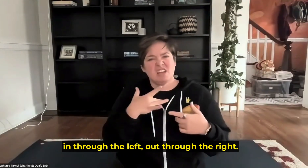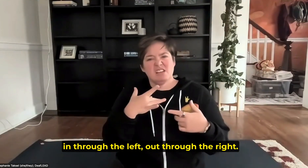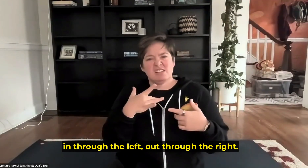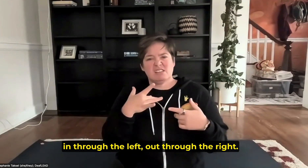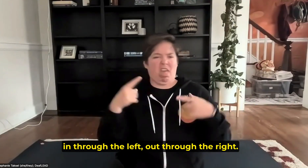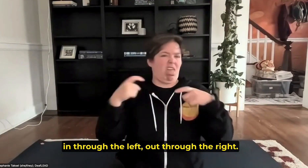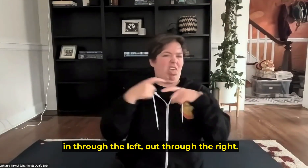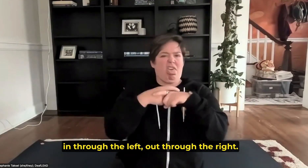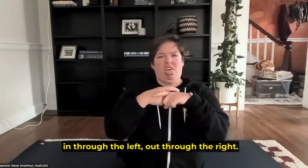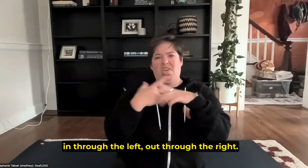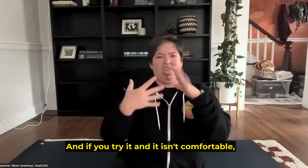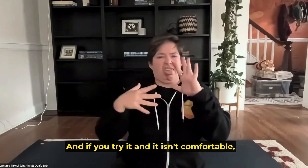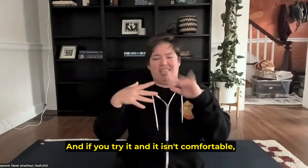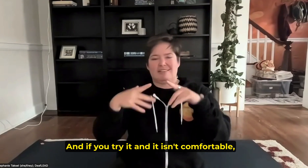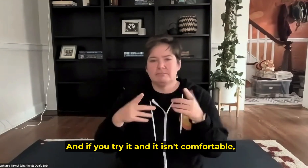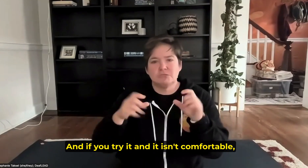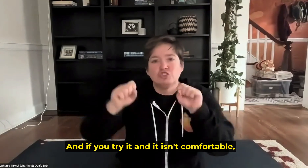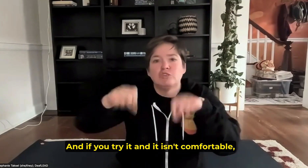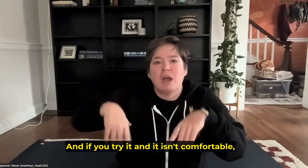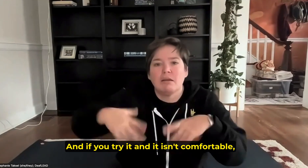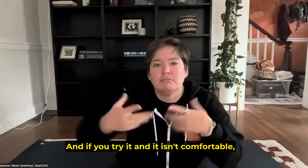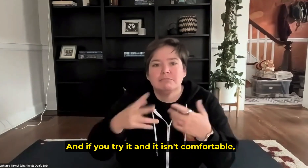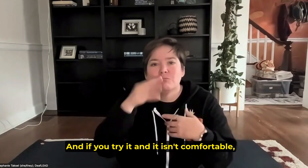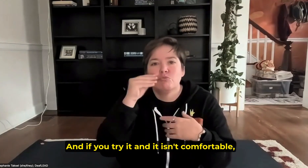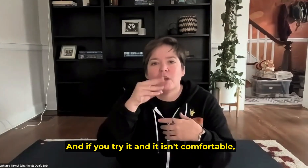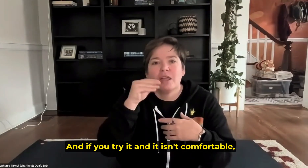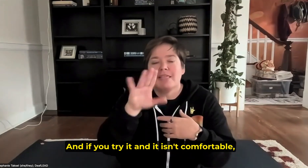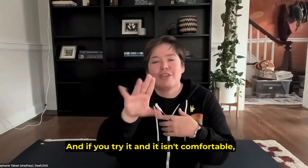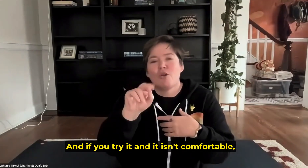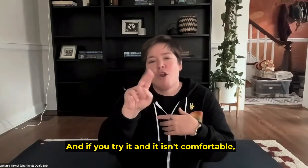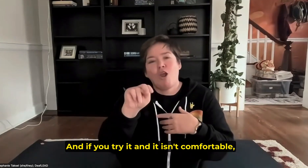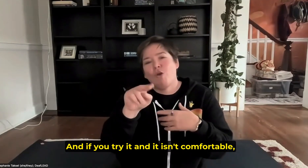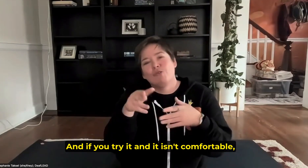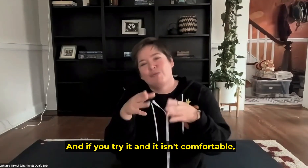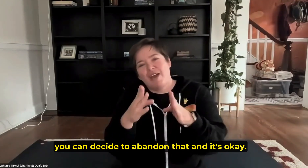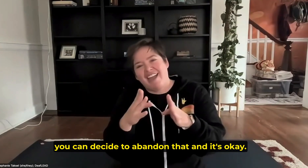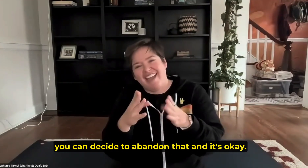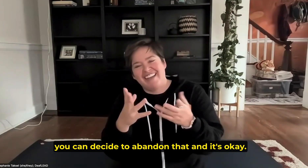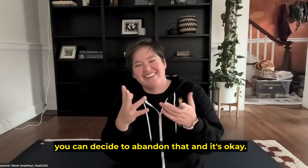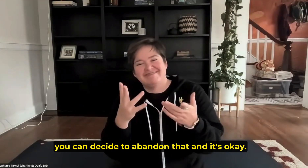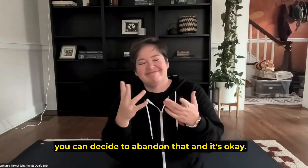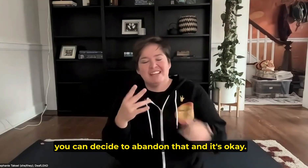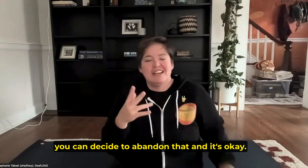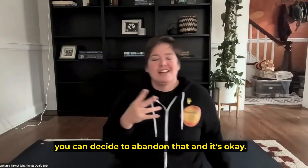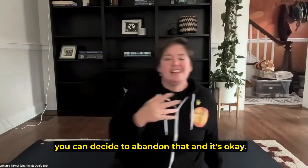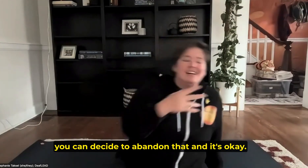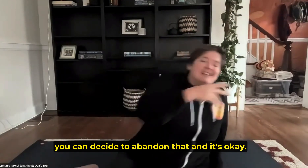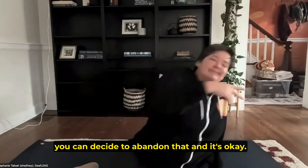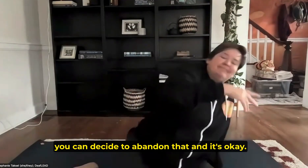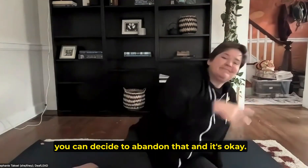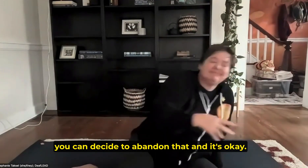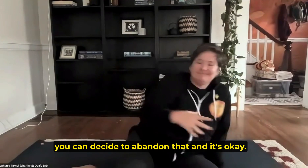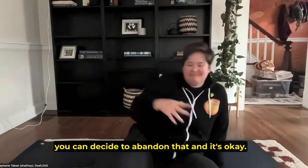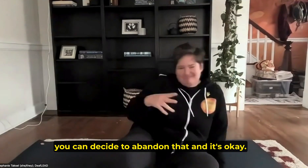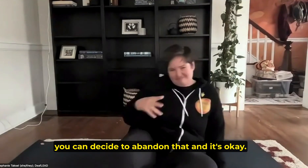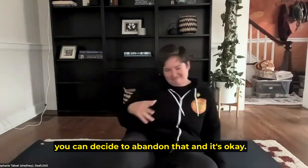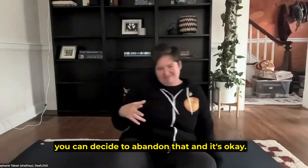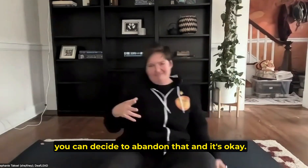out through the right. And if you try it and it isn't comfortable, you can decide to abandon that, and it's